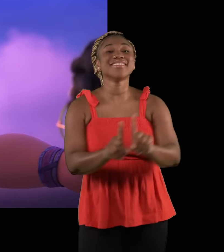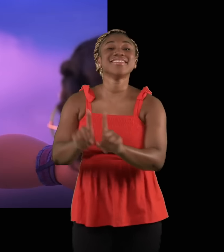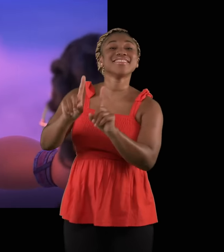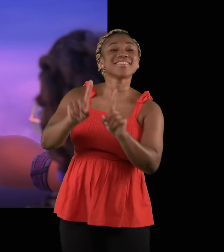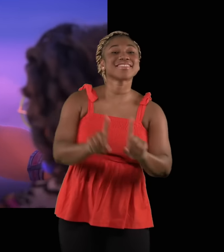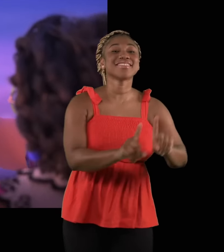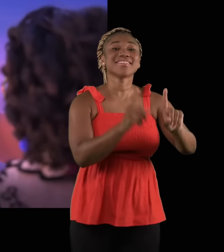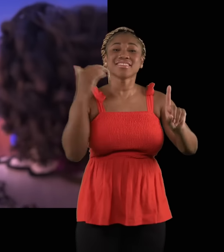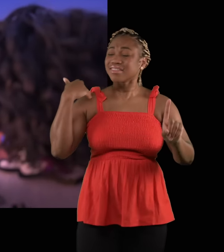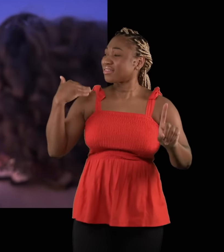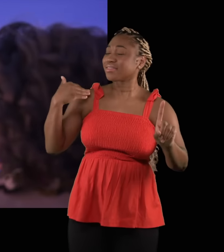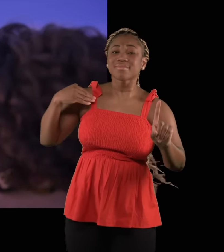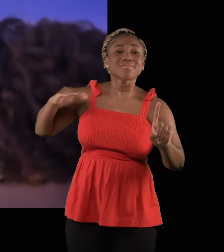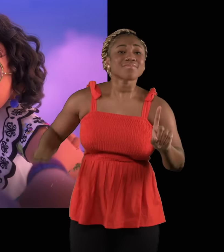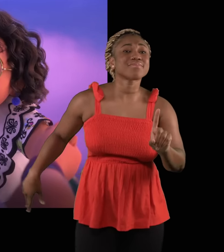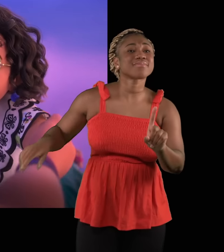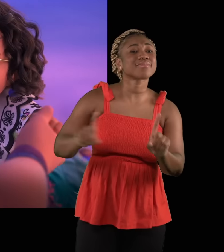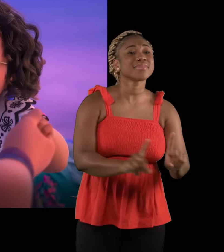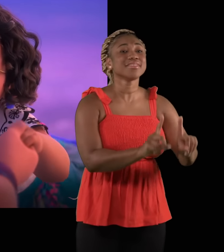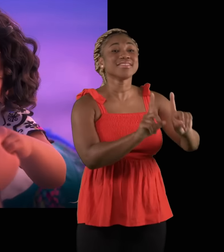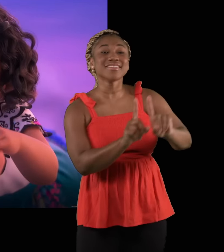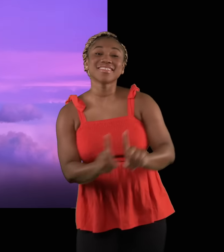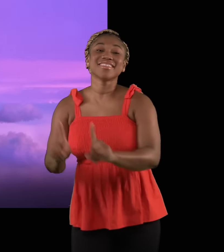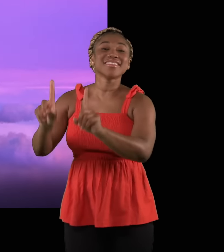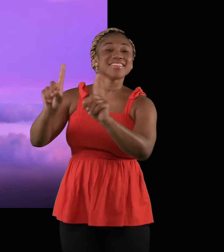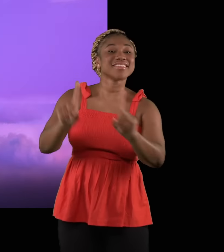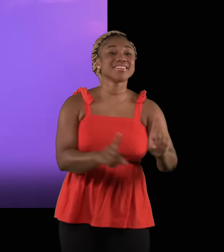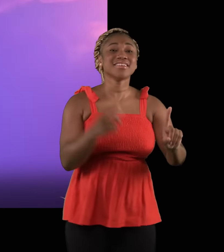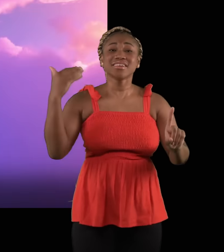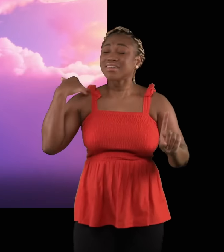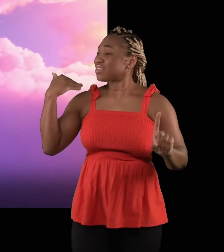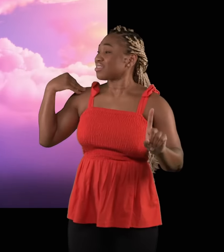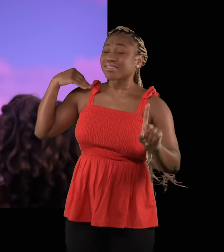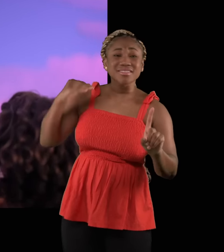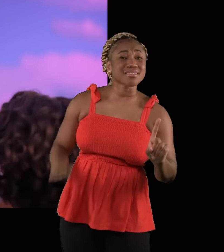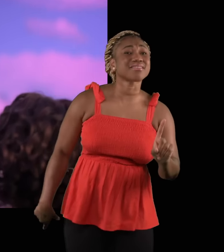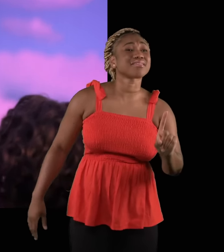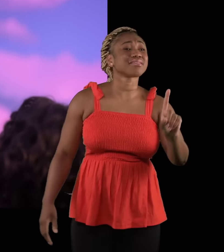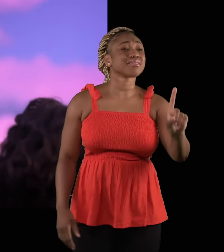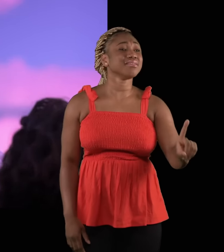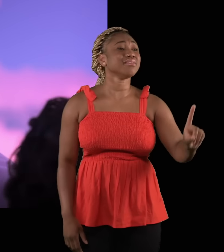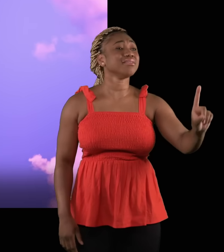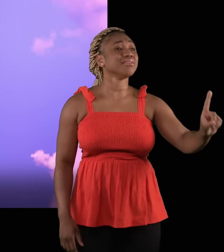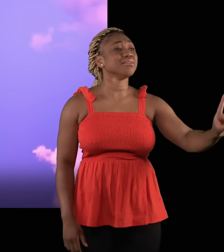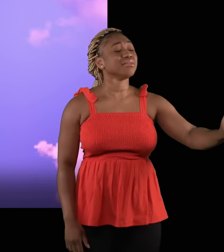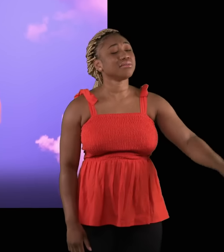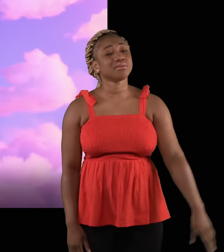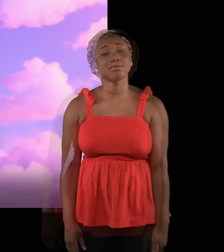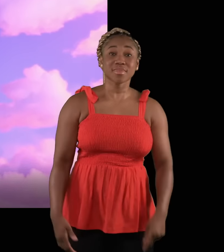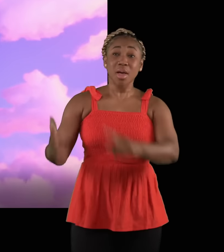Keeps growing. Keep going. Cause all we